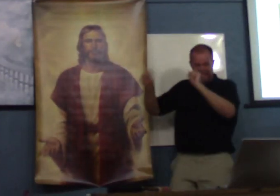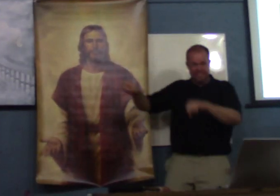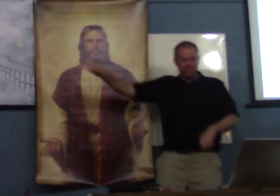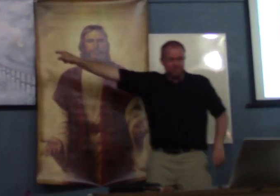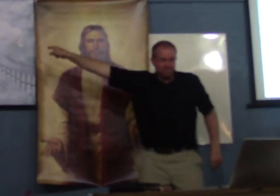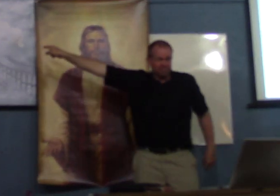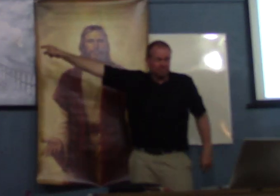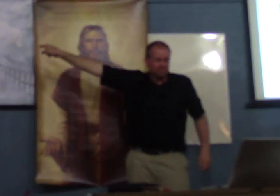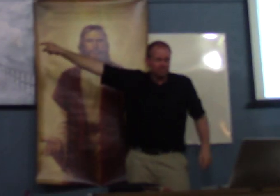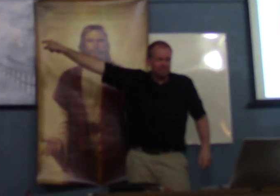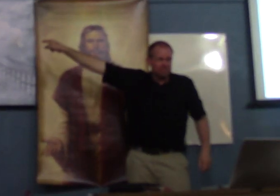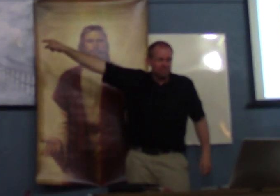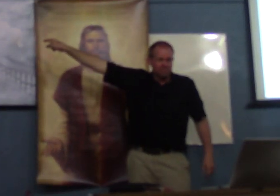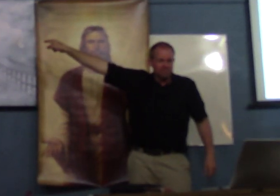Can Benny go to heaven?